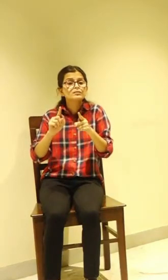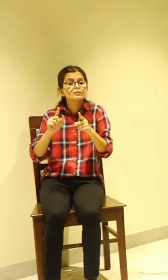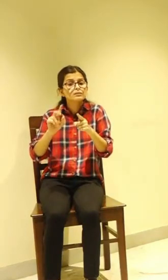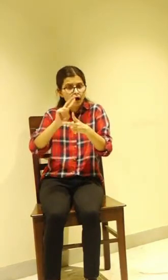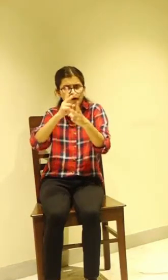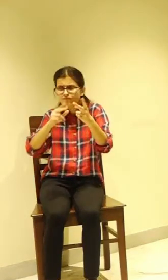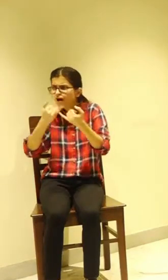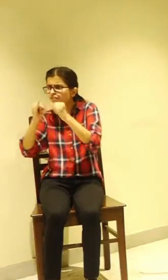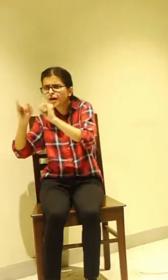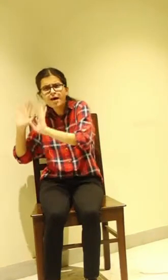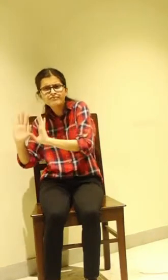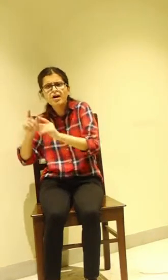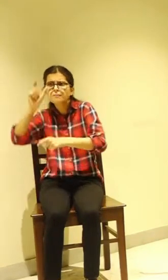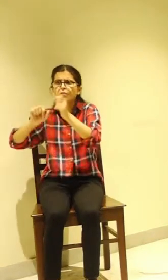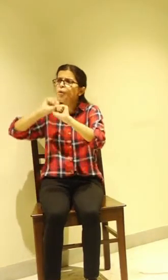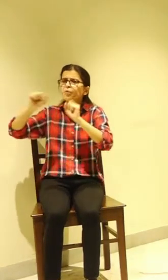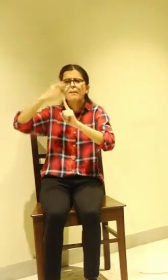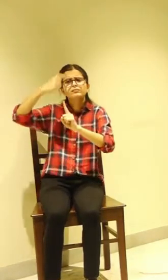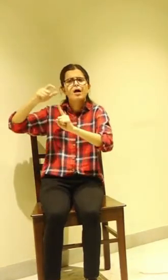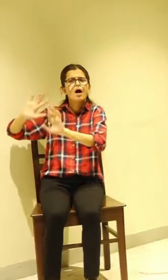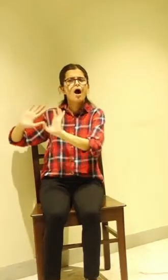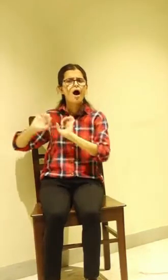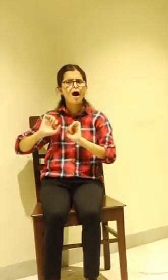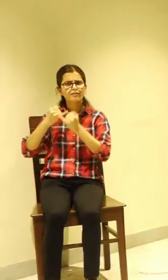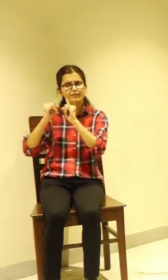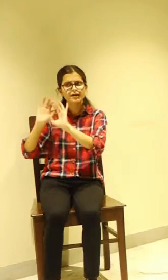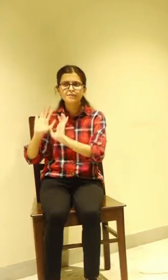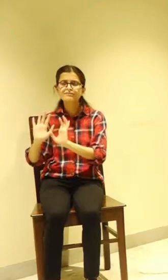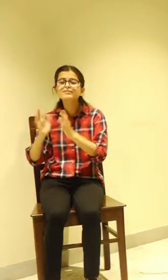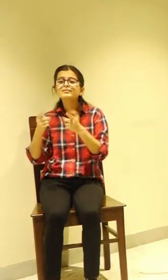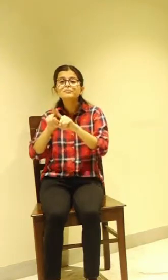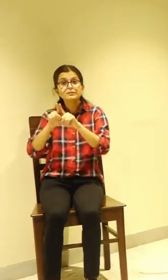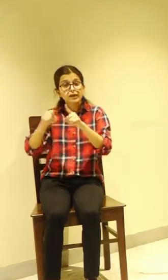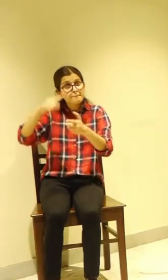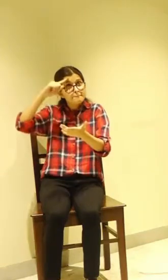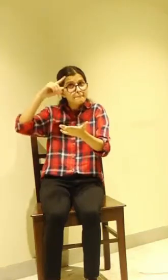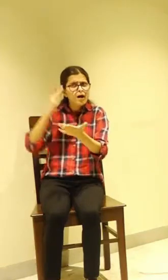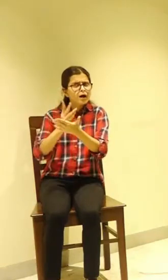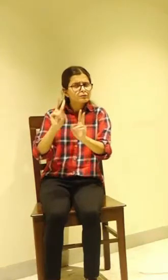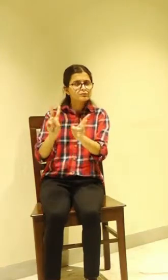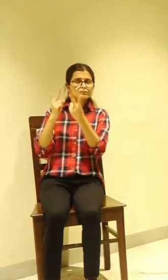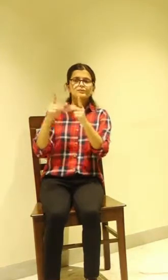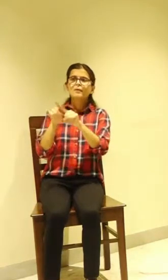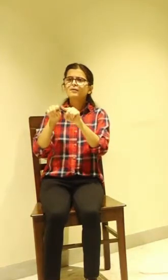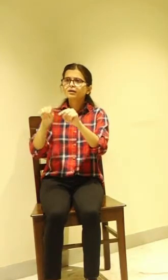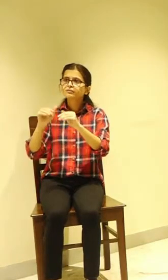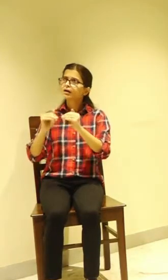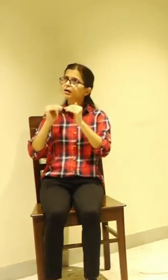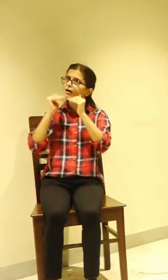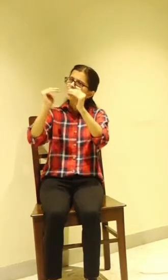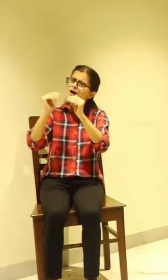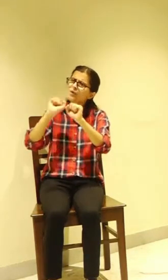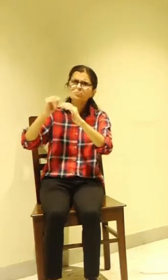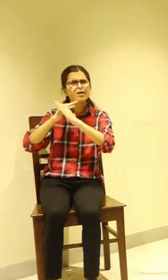there are other freedoms that individuals have. Right. And it's strange to believe that only these deserve higher protection, right, and none